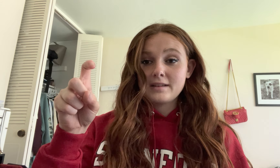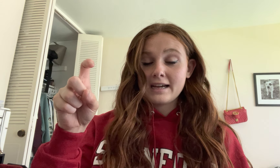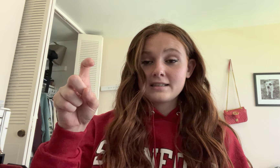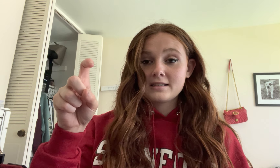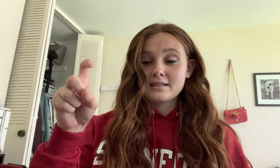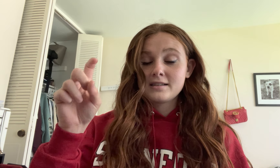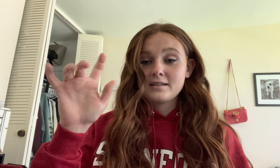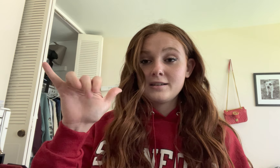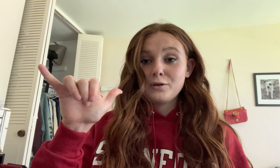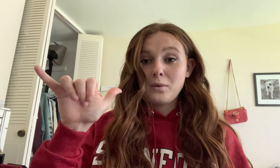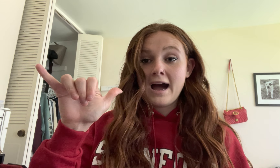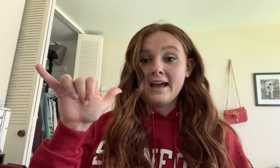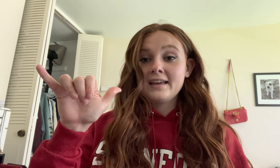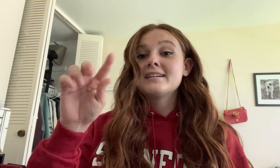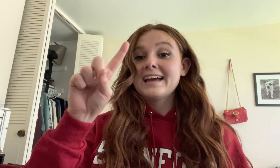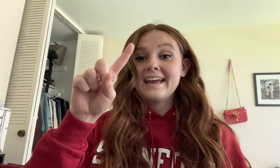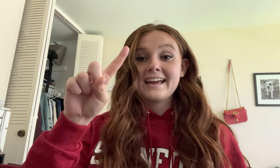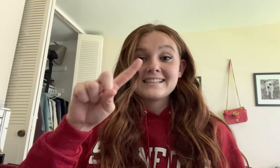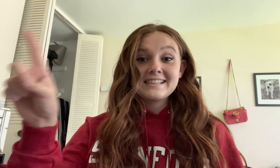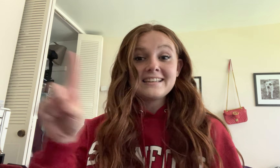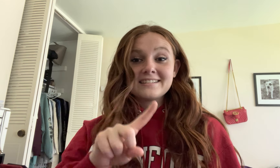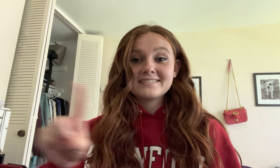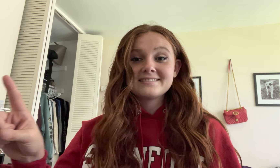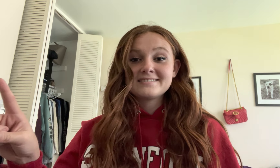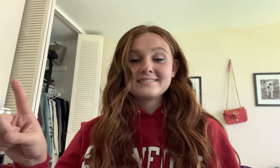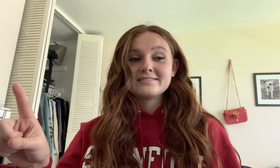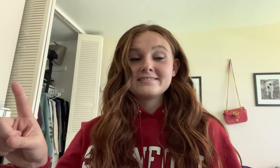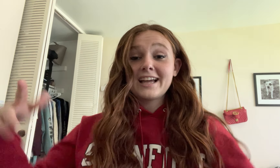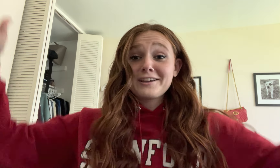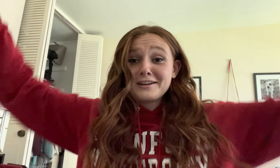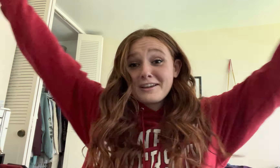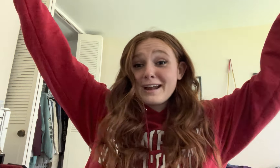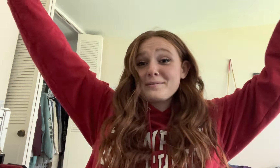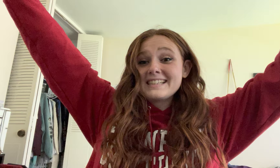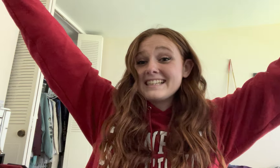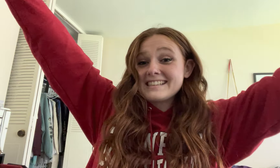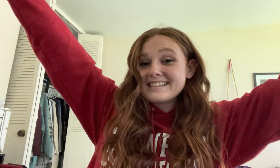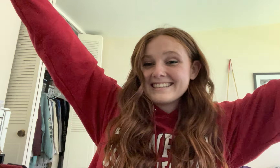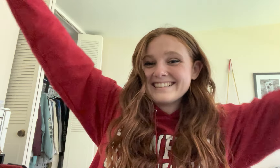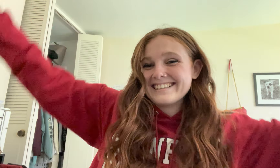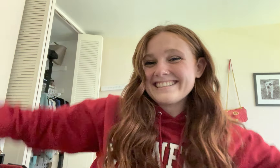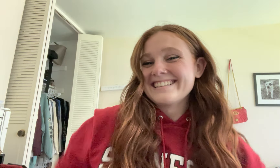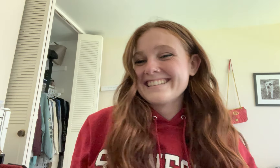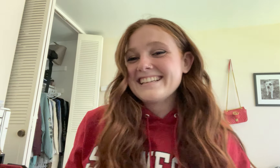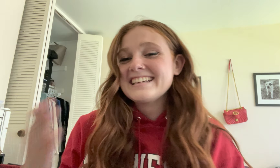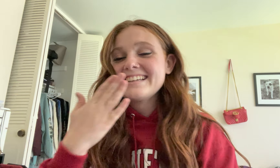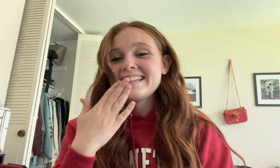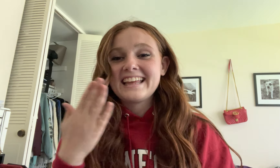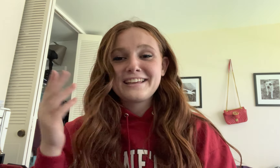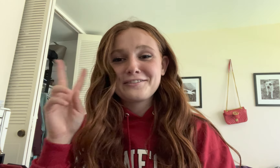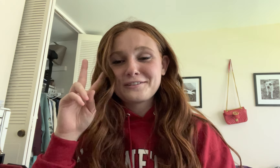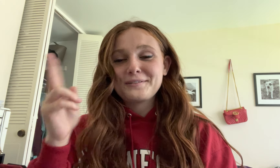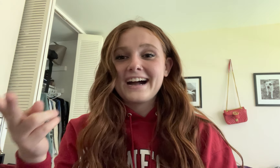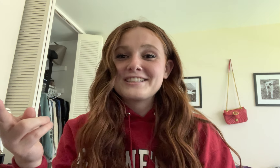X, Y, and Z. Now you know your ABCs. Thank you for